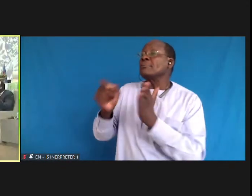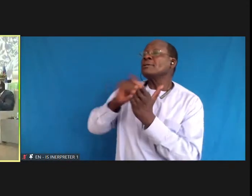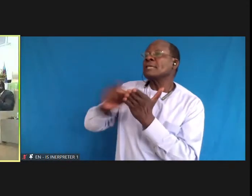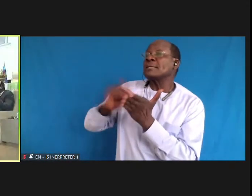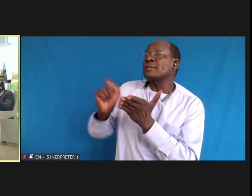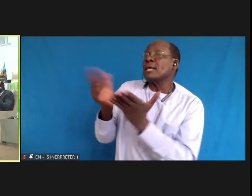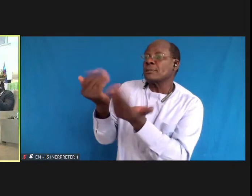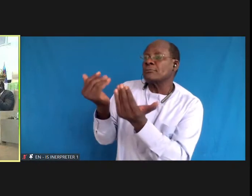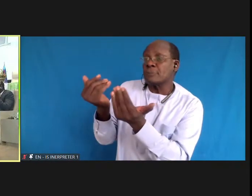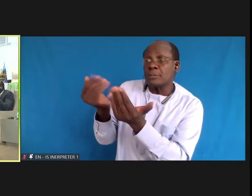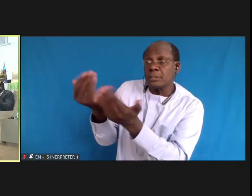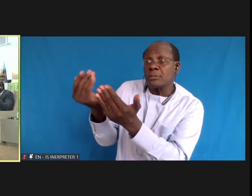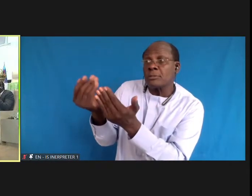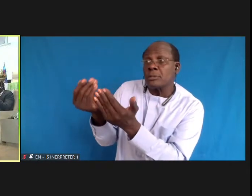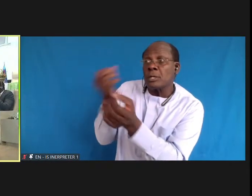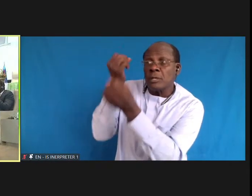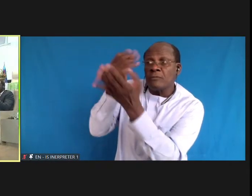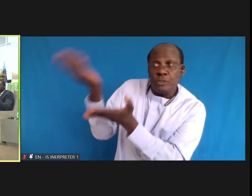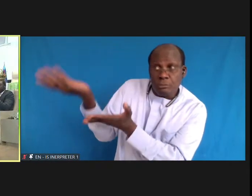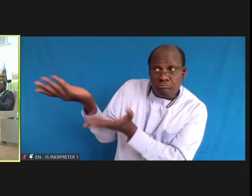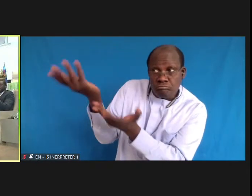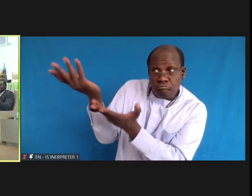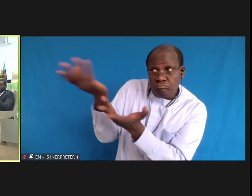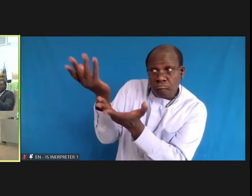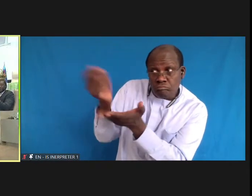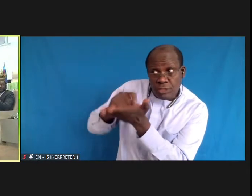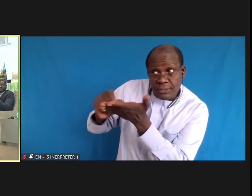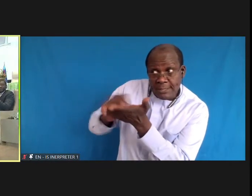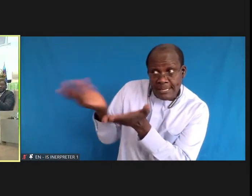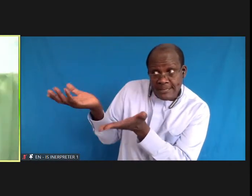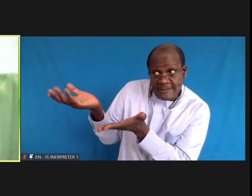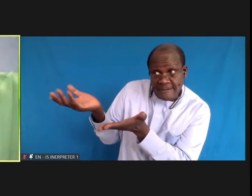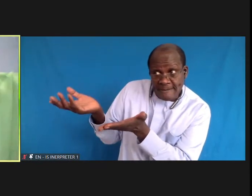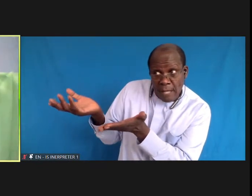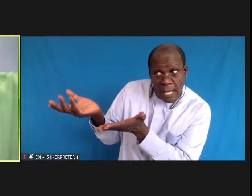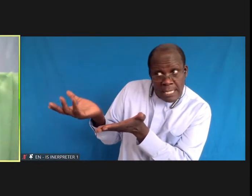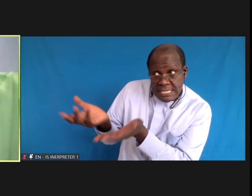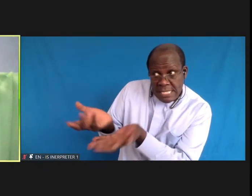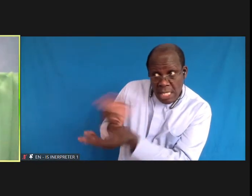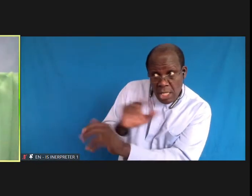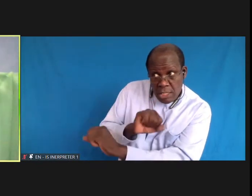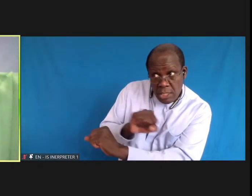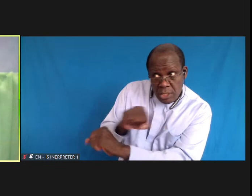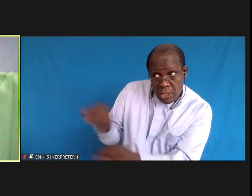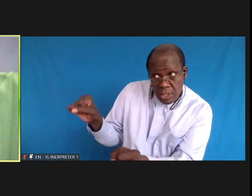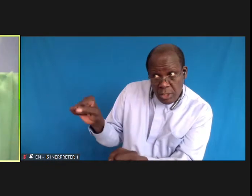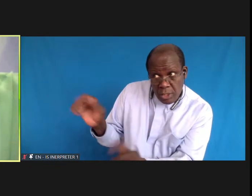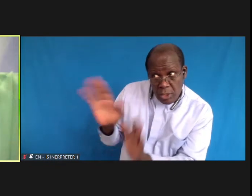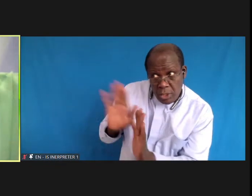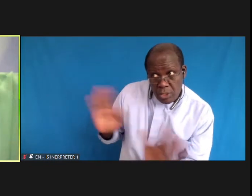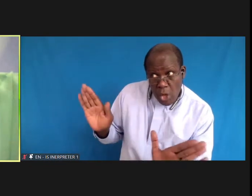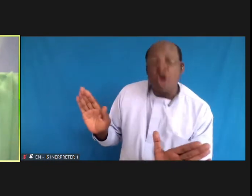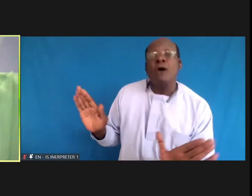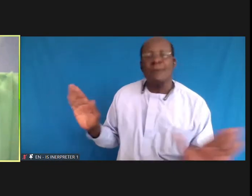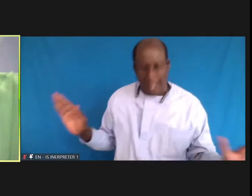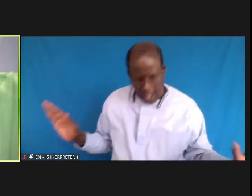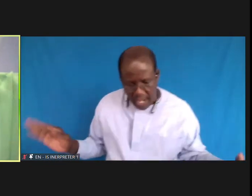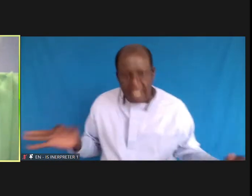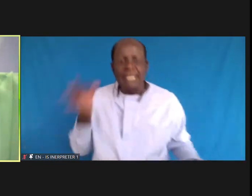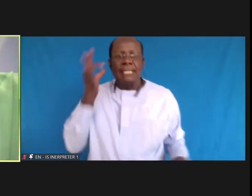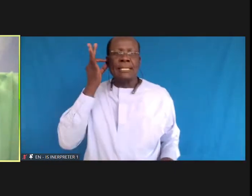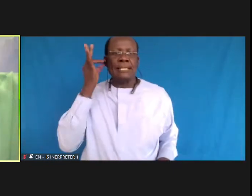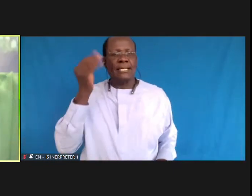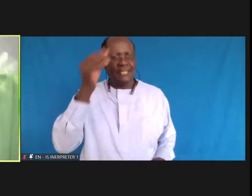the Secretariat anything to add? It would appear no. So, ladies and gentlemen, thank you very much for your kind attention,